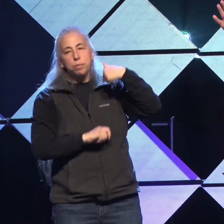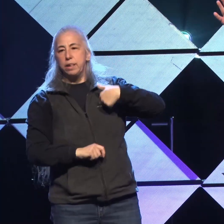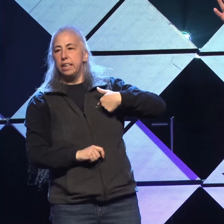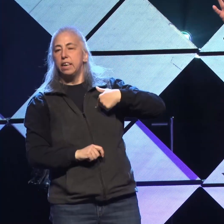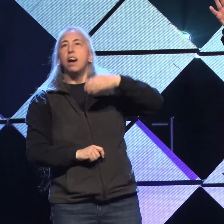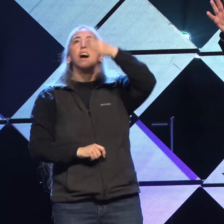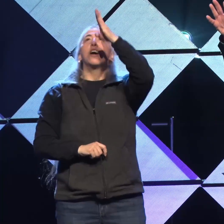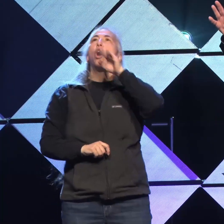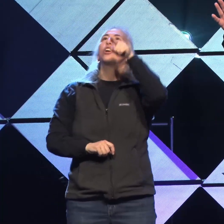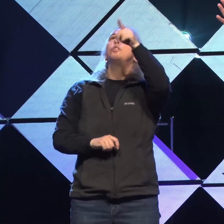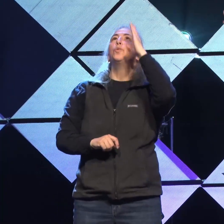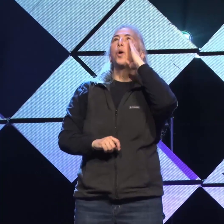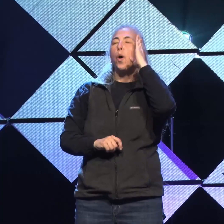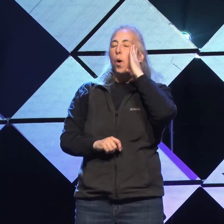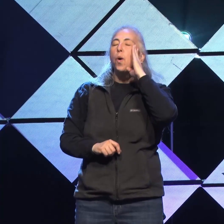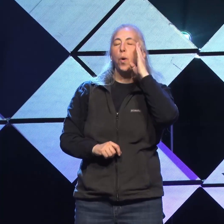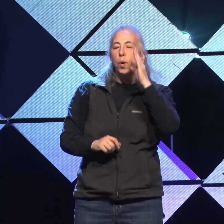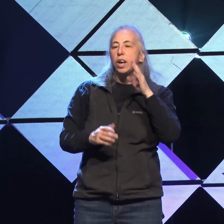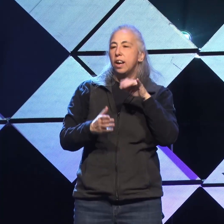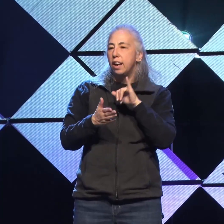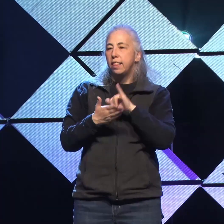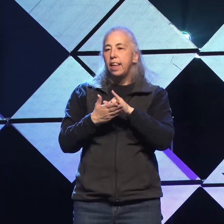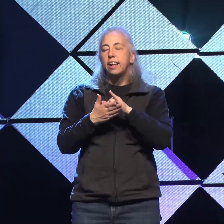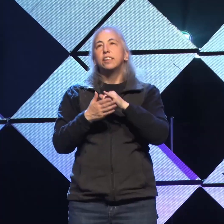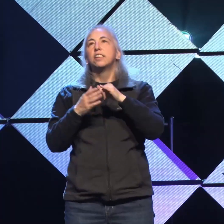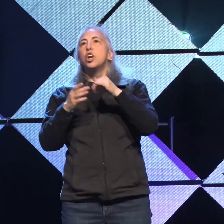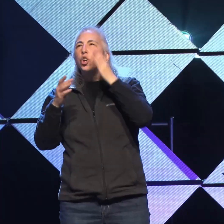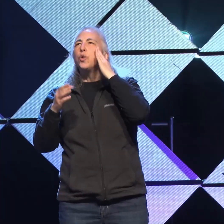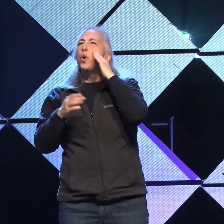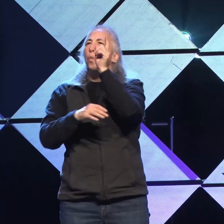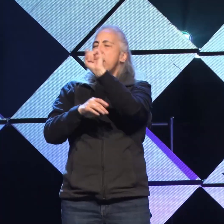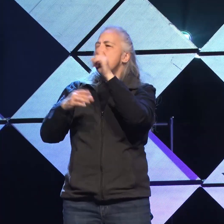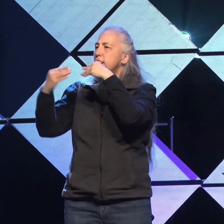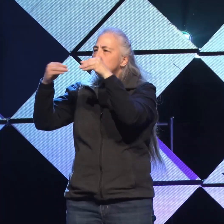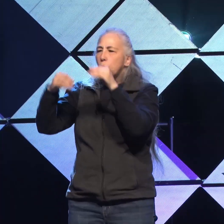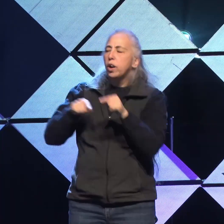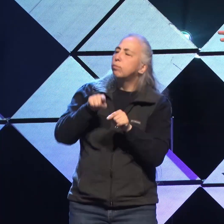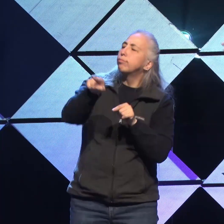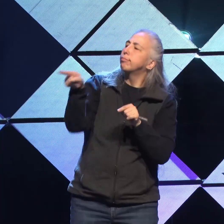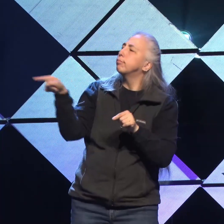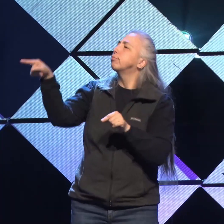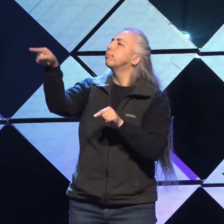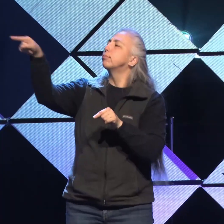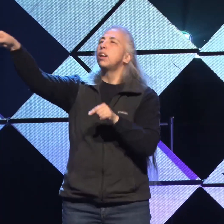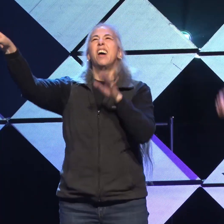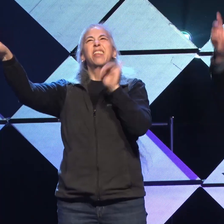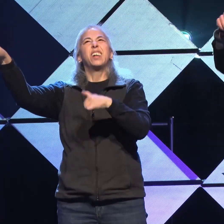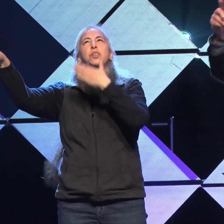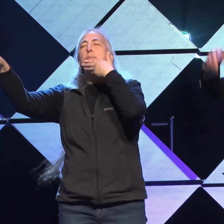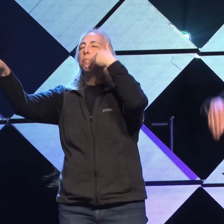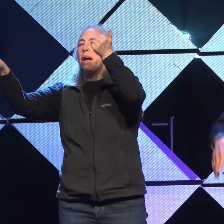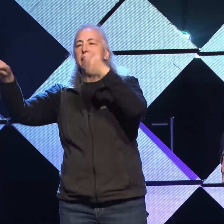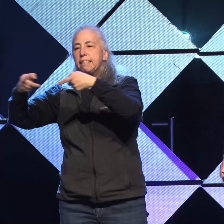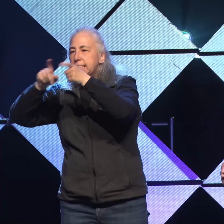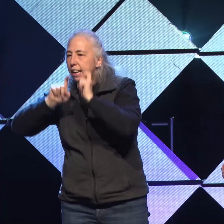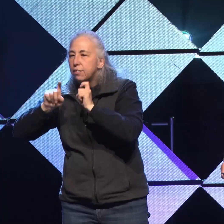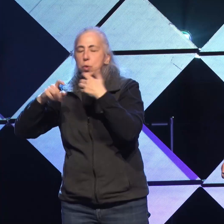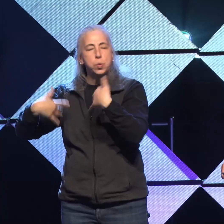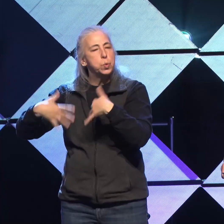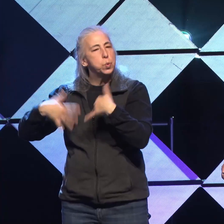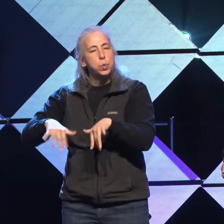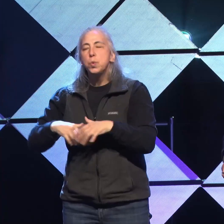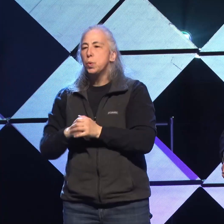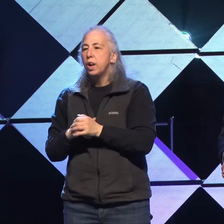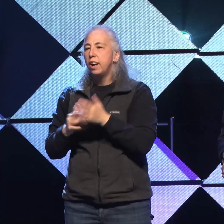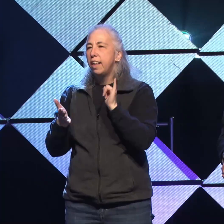you know where it is, Lord. You know where it is. It's at Lululemon. Go in the front door all the way to the back. It's right there. It's a matching outfit,